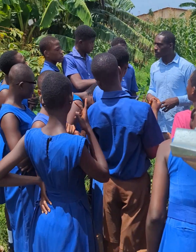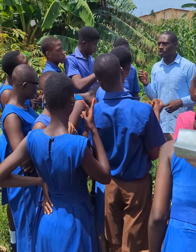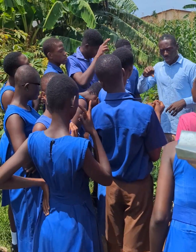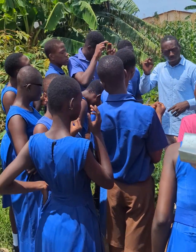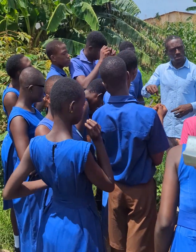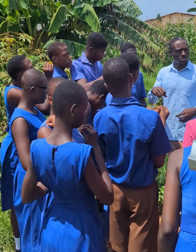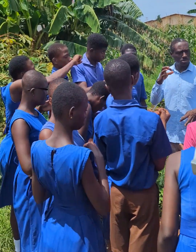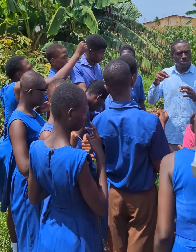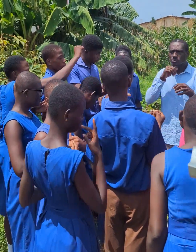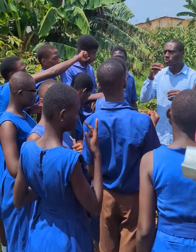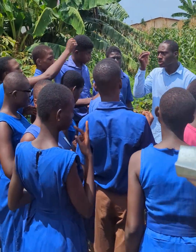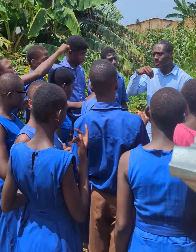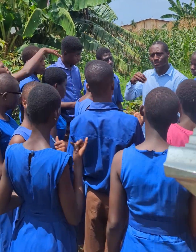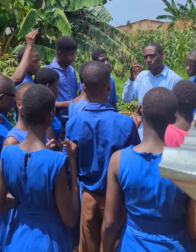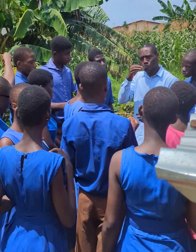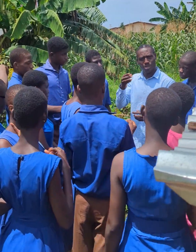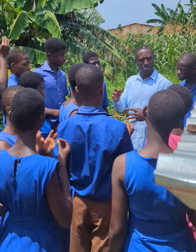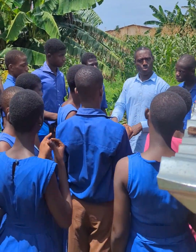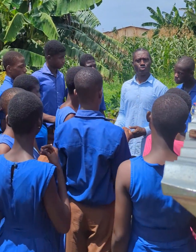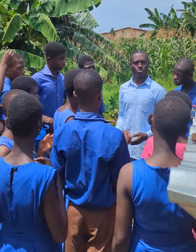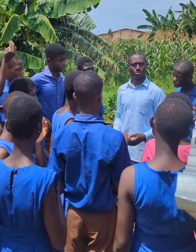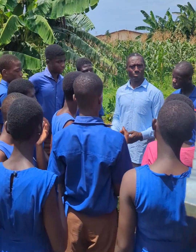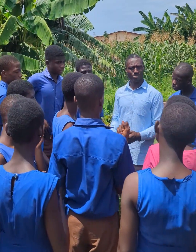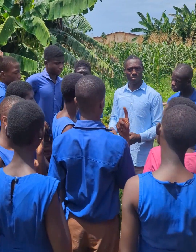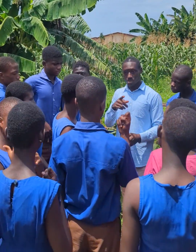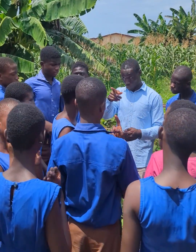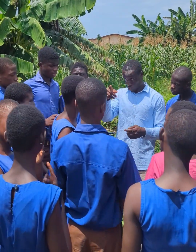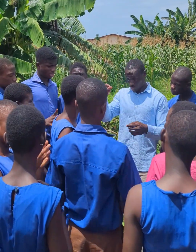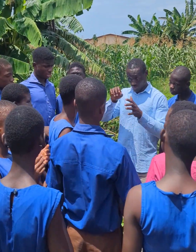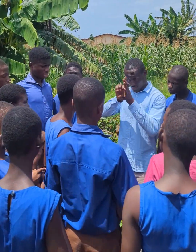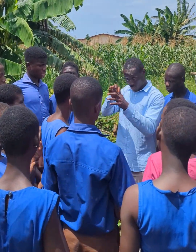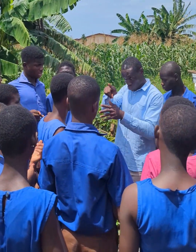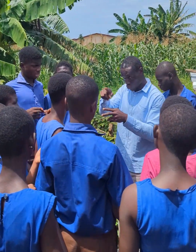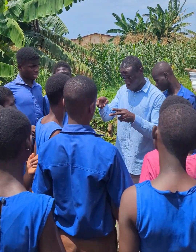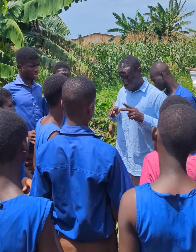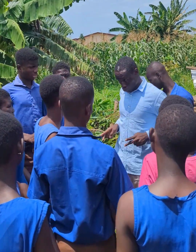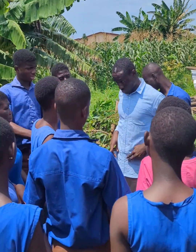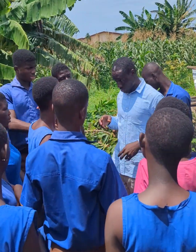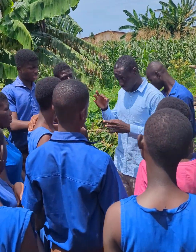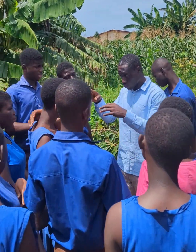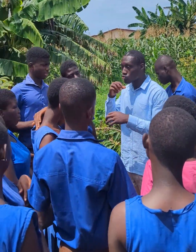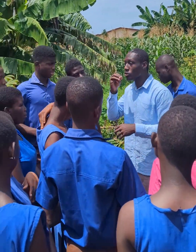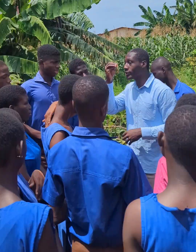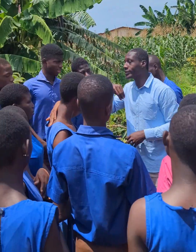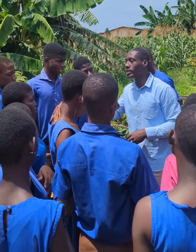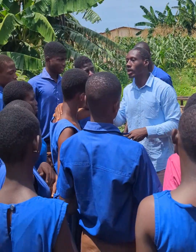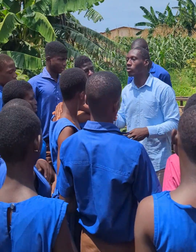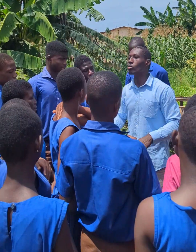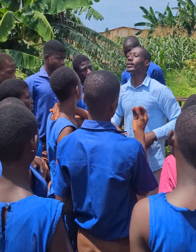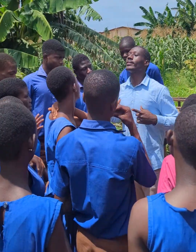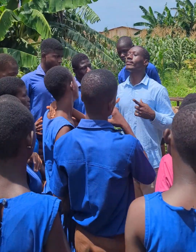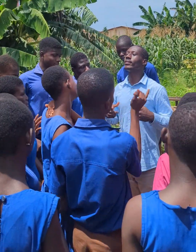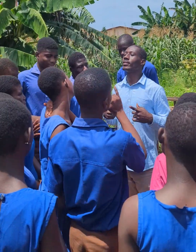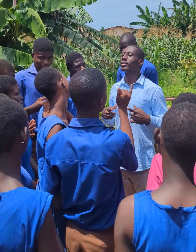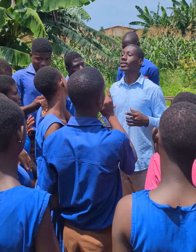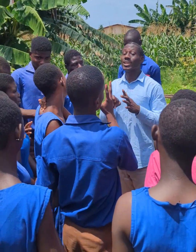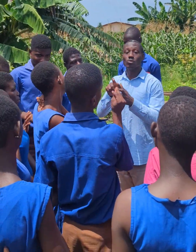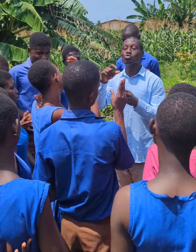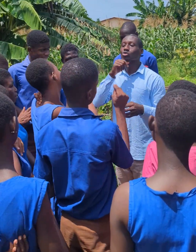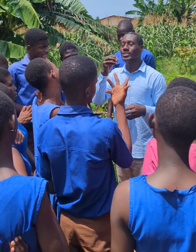If you believe in making education inclusive and fun for every child, please like this video, subscribe, and share it with